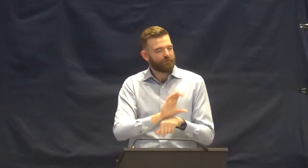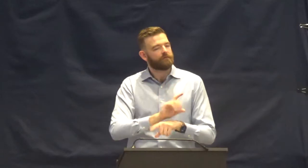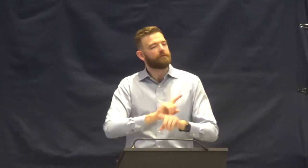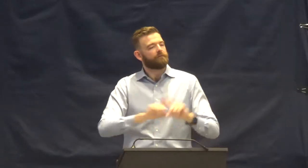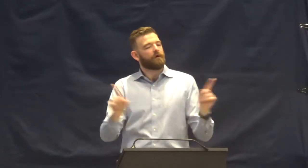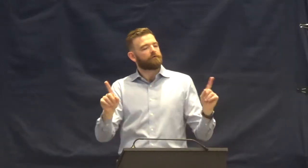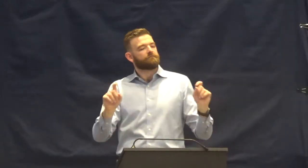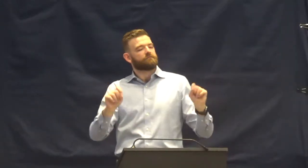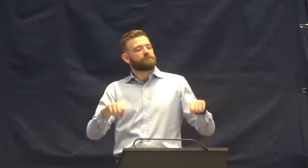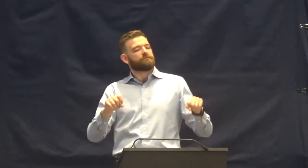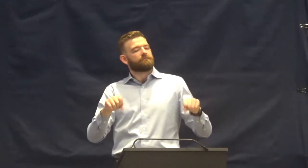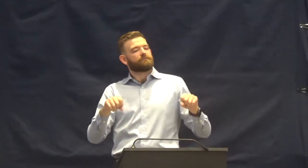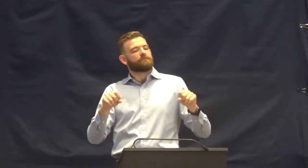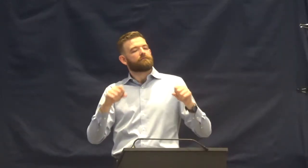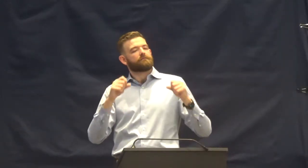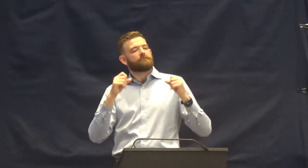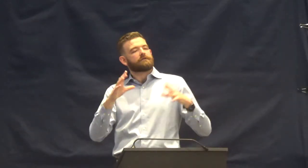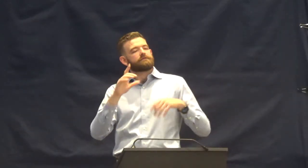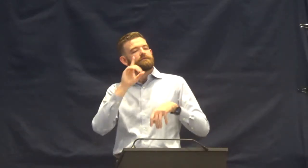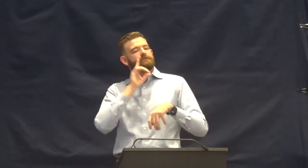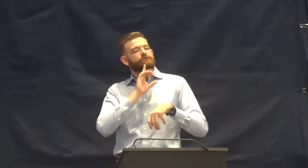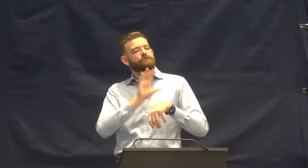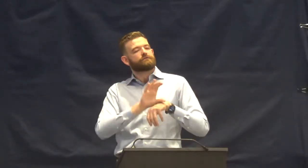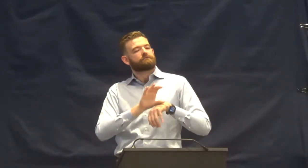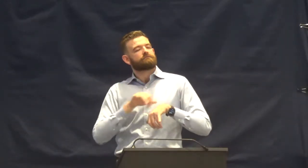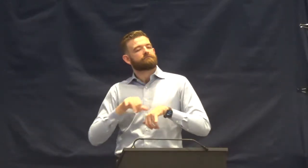But you know, we had it better than a lot of deaf churches, I know that.